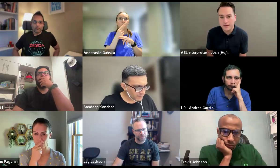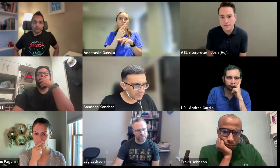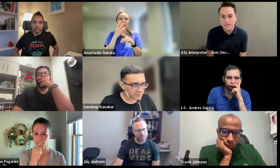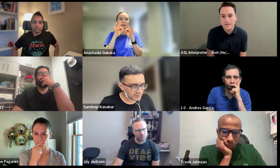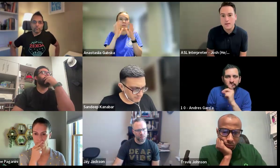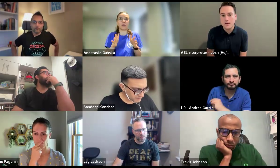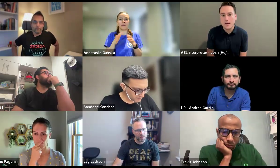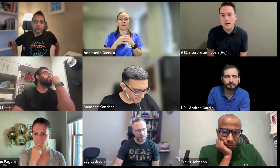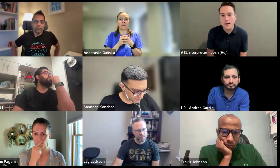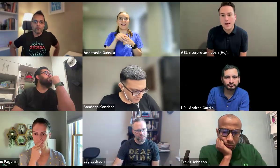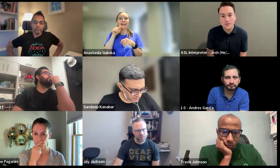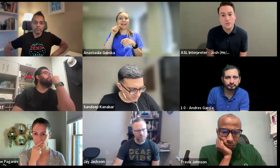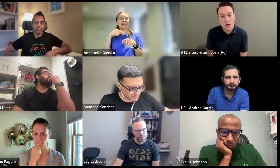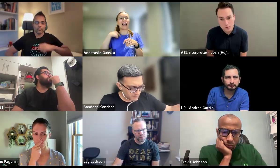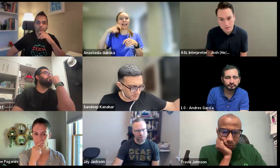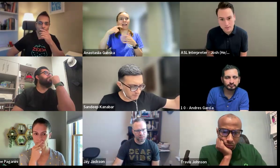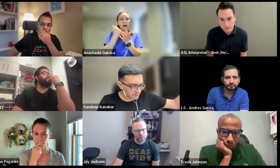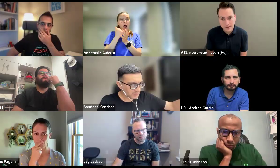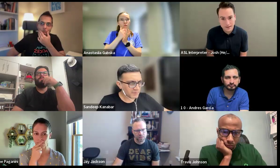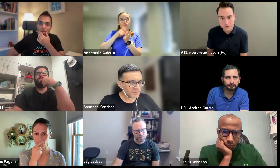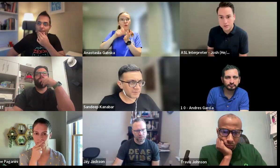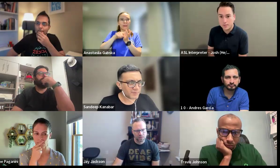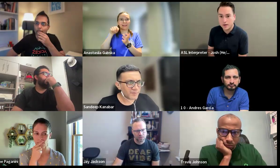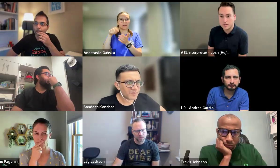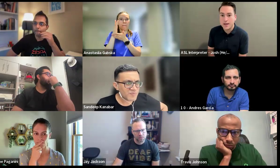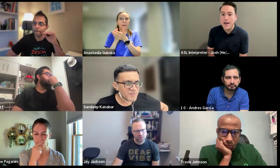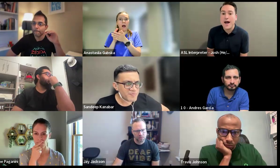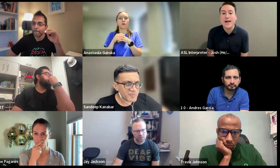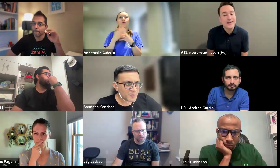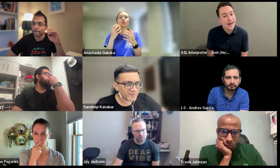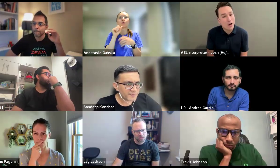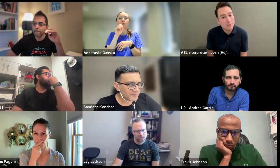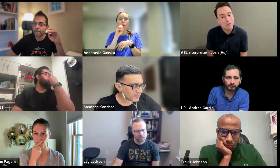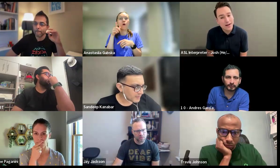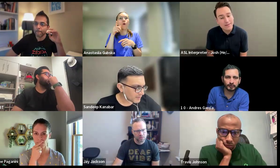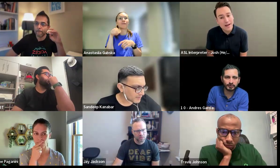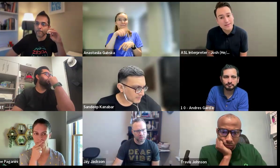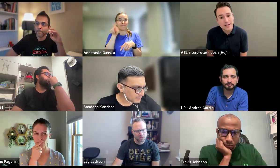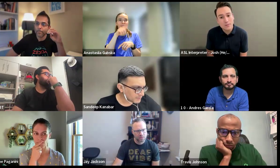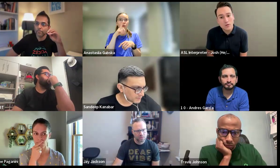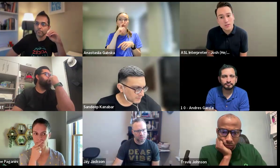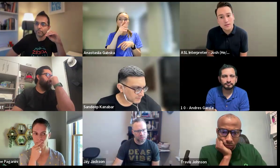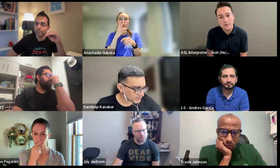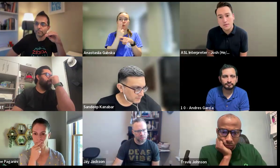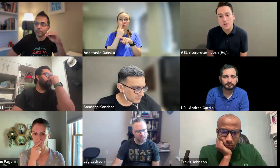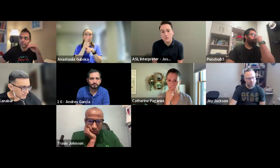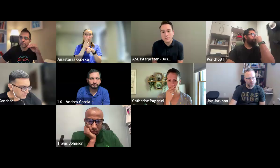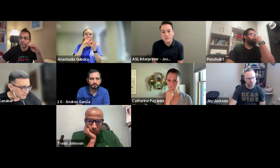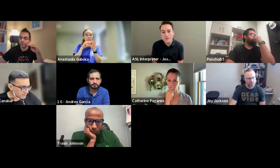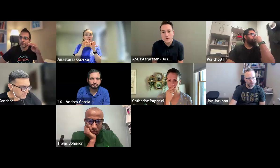captioning and do not use sign language interpreters. I need help writing that second portion. So those of